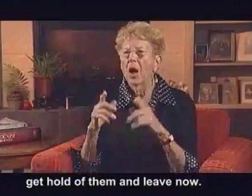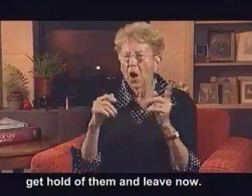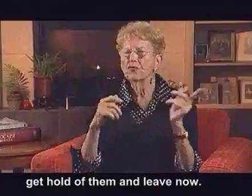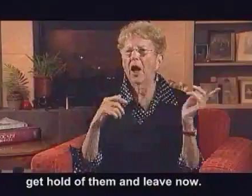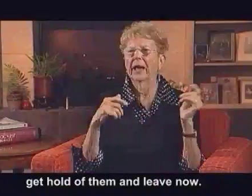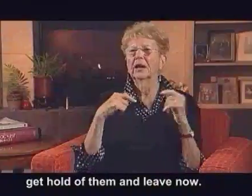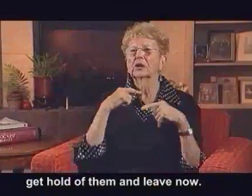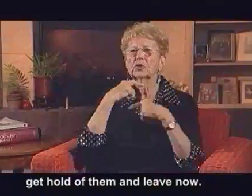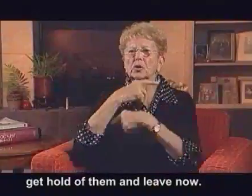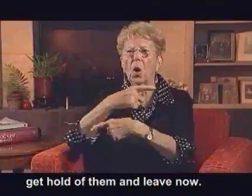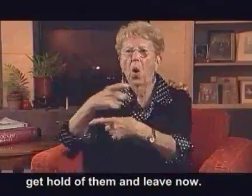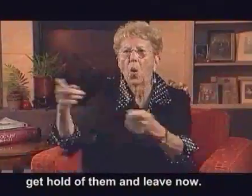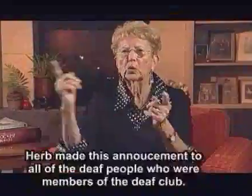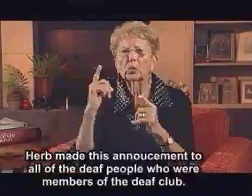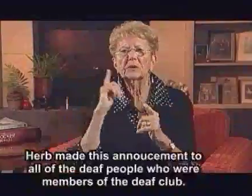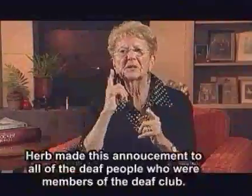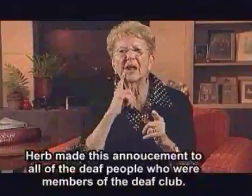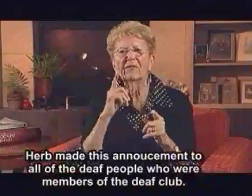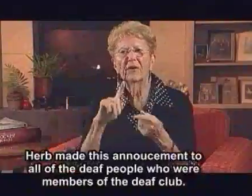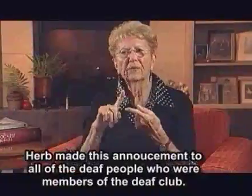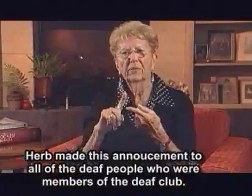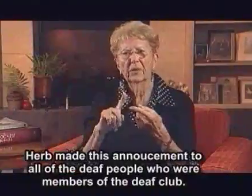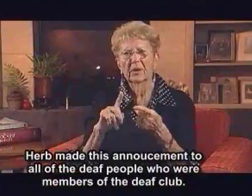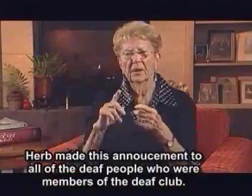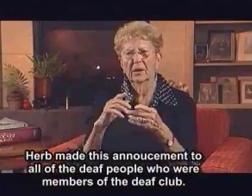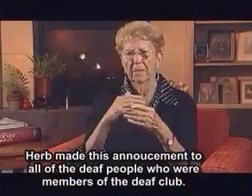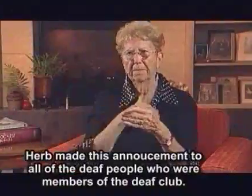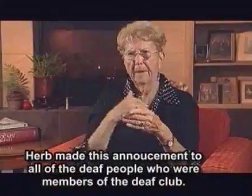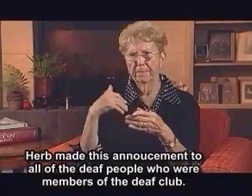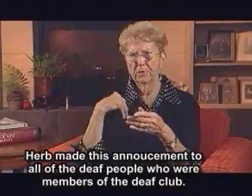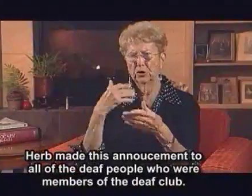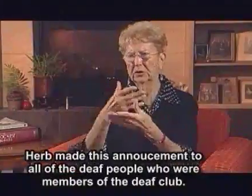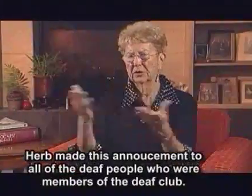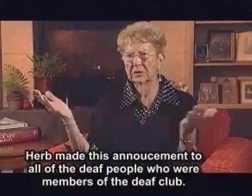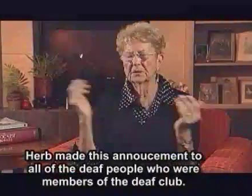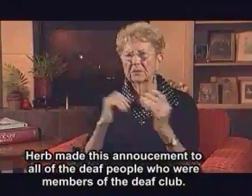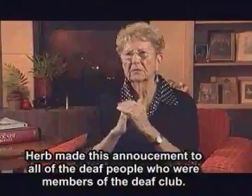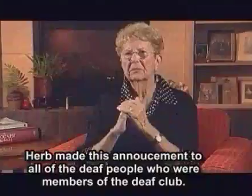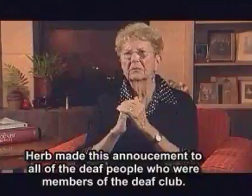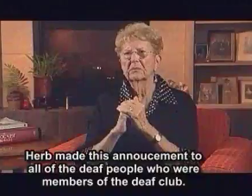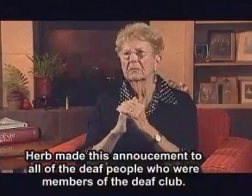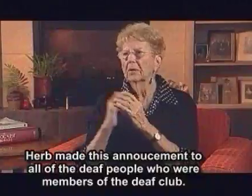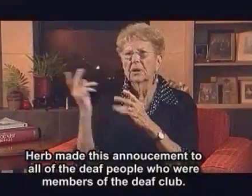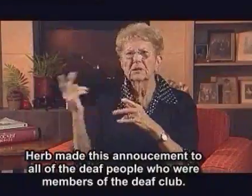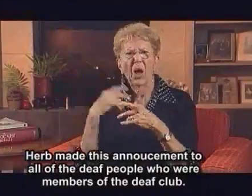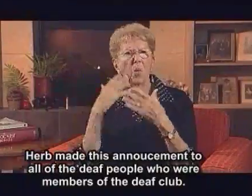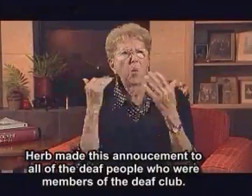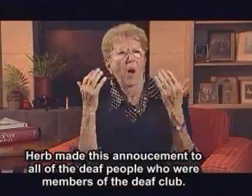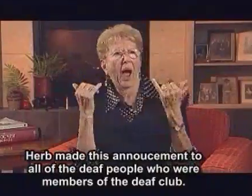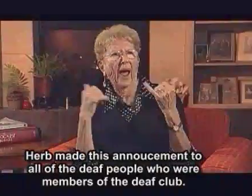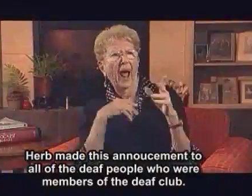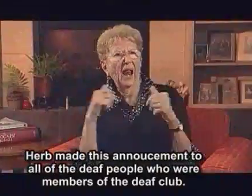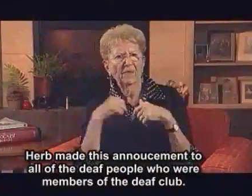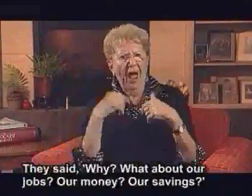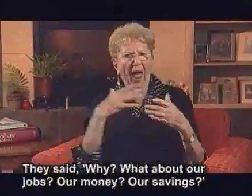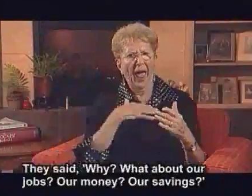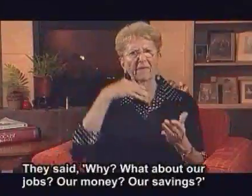now." Herb made this announcement to all of the deaf people who were members of the Deaf Club. They